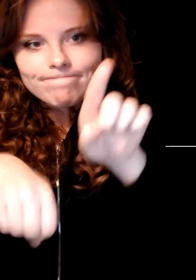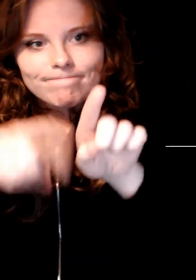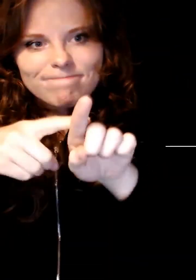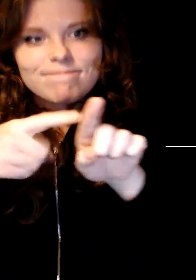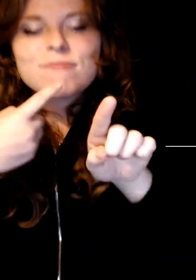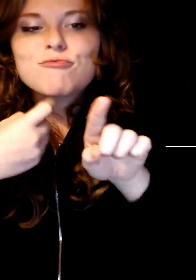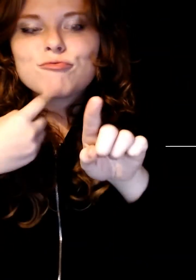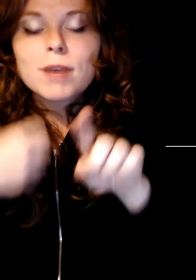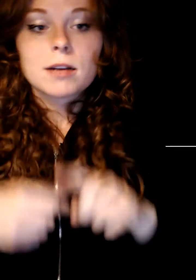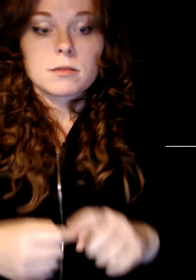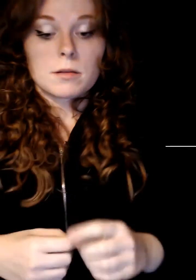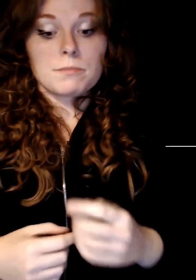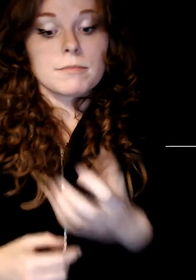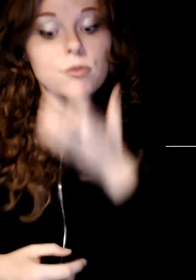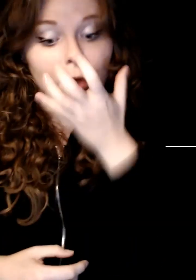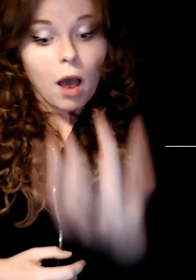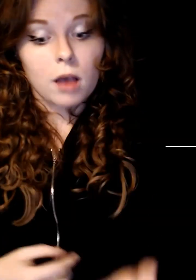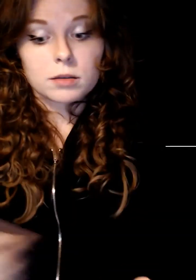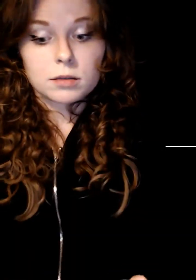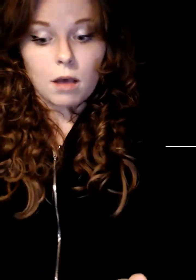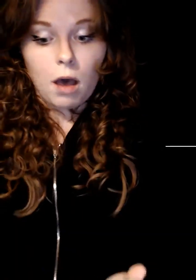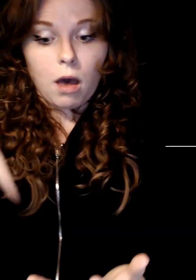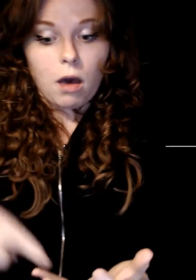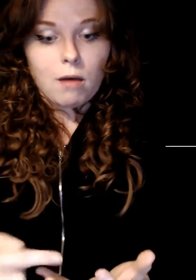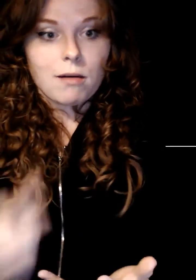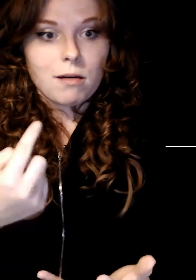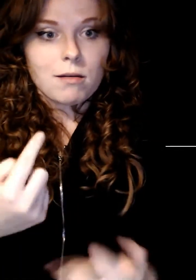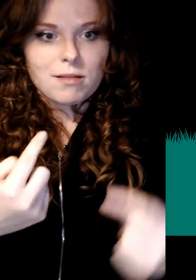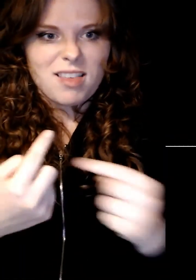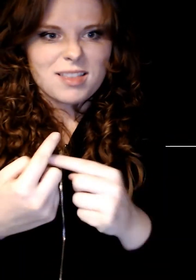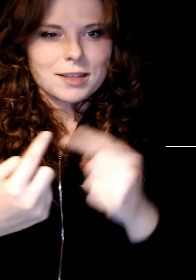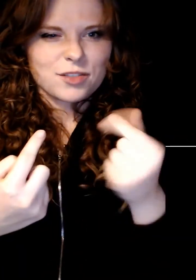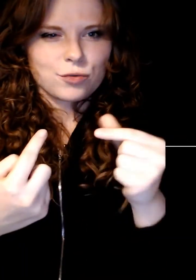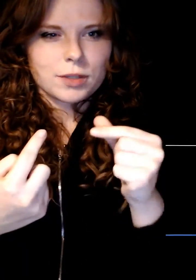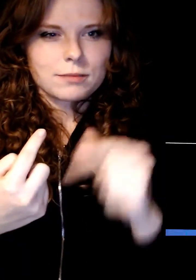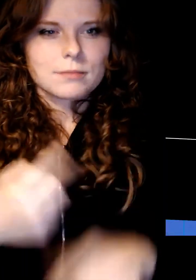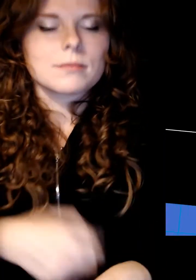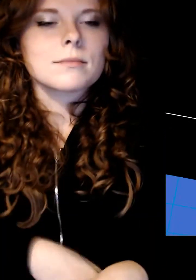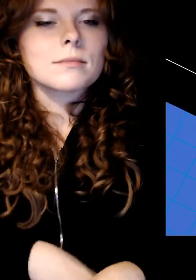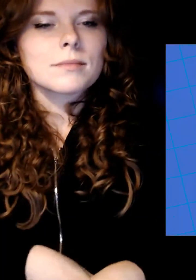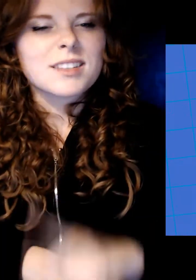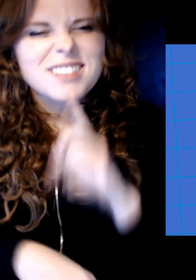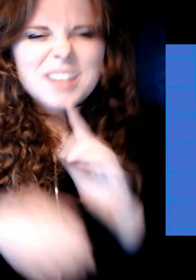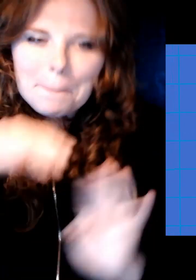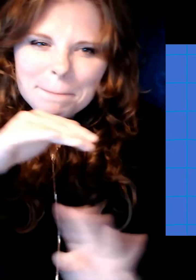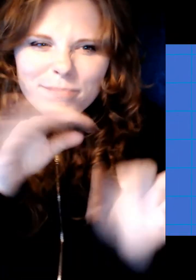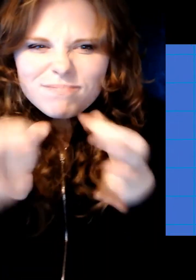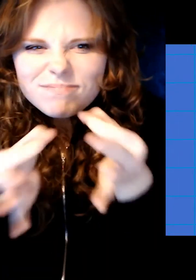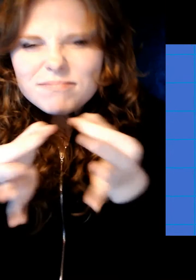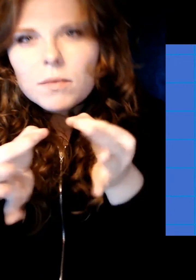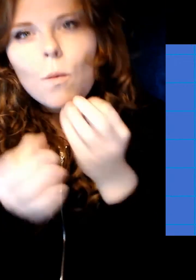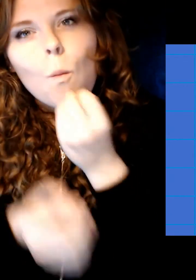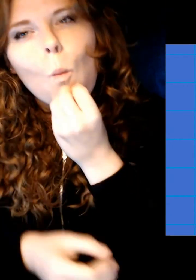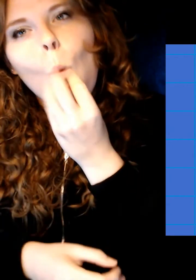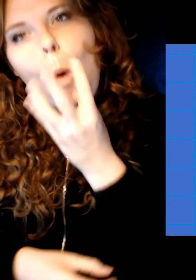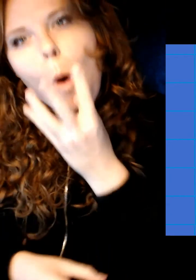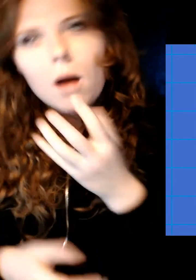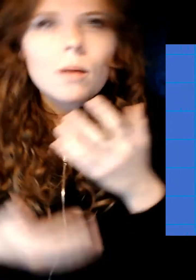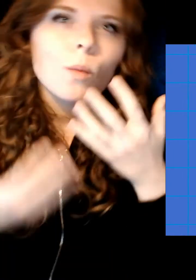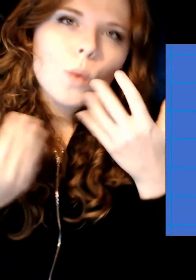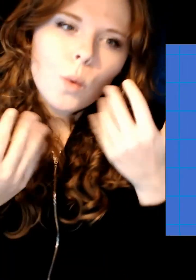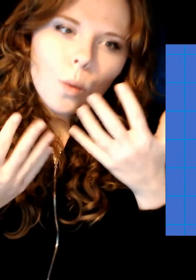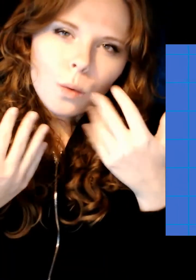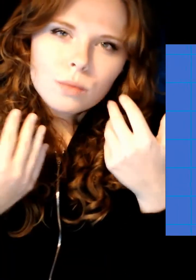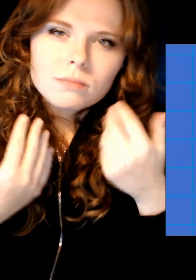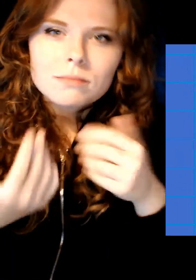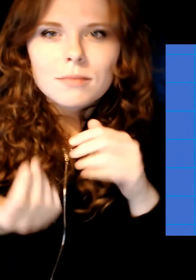grass, so we see grass as greens. The most basic way we describe colors is as warm and cool.